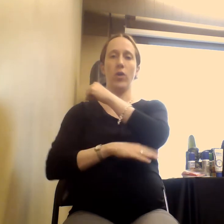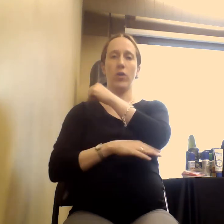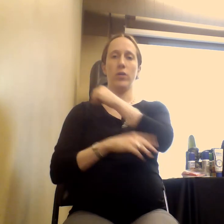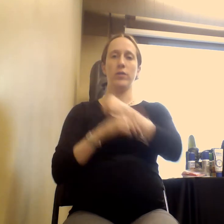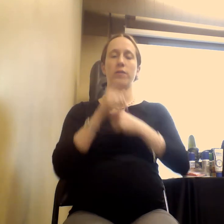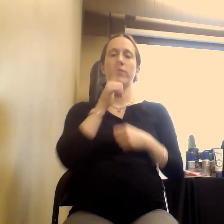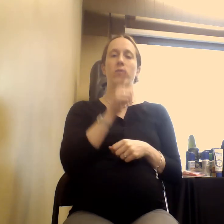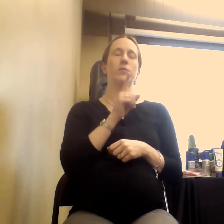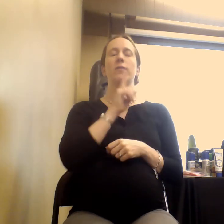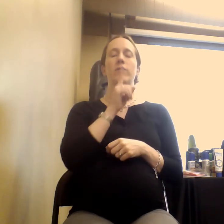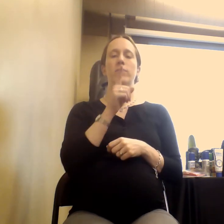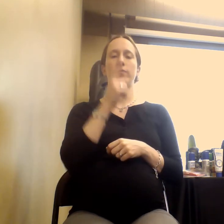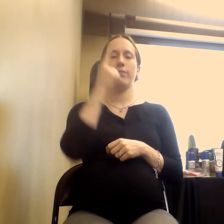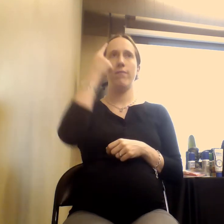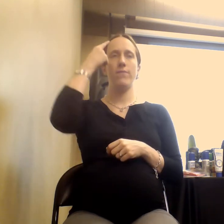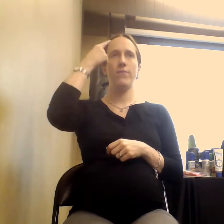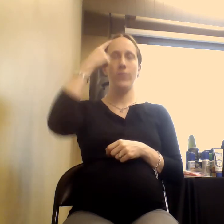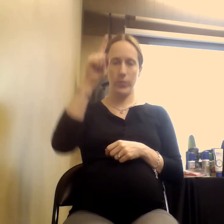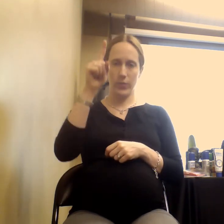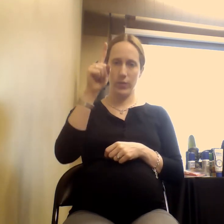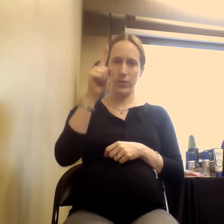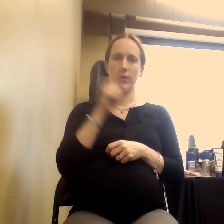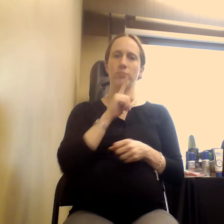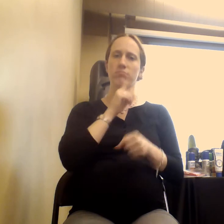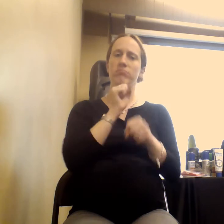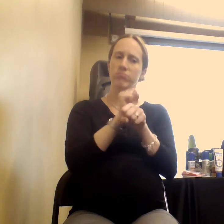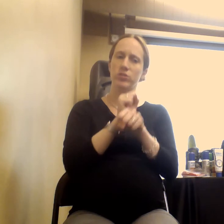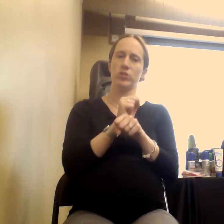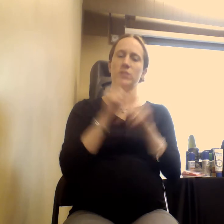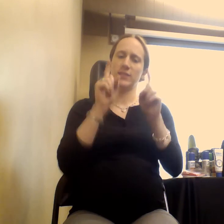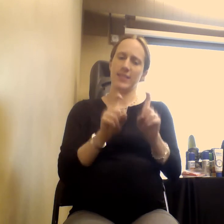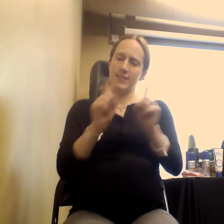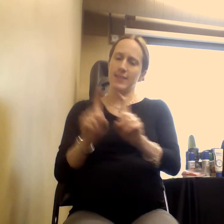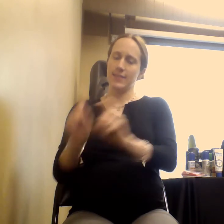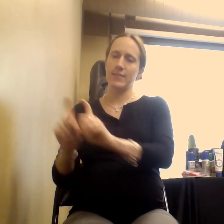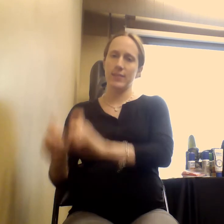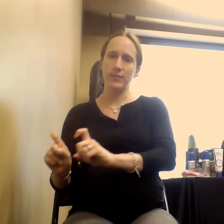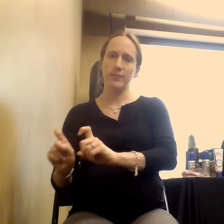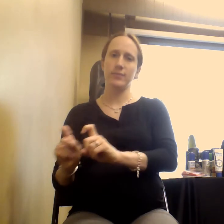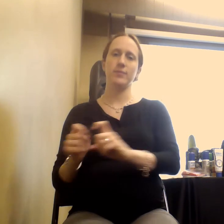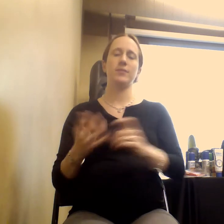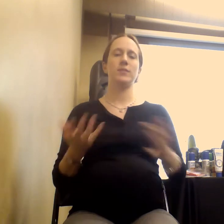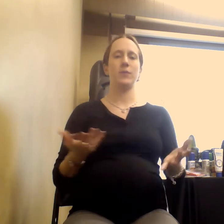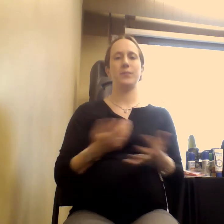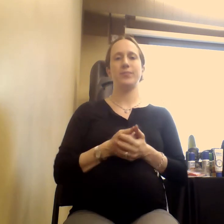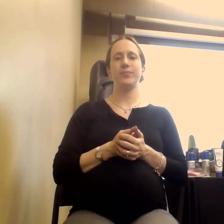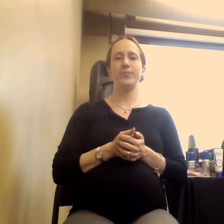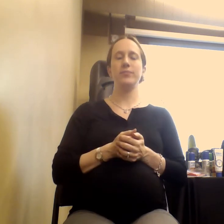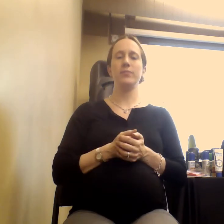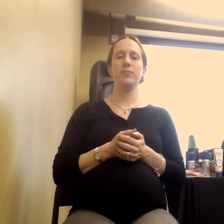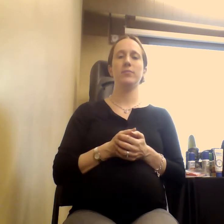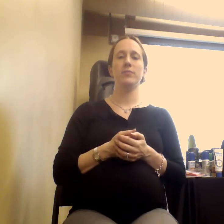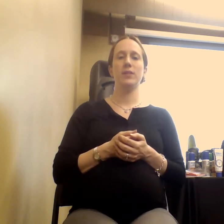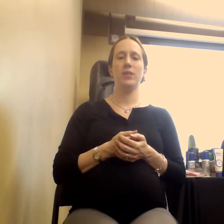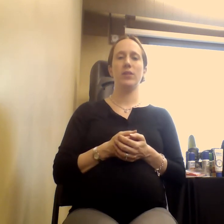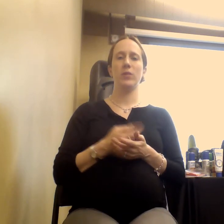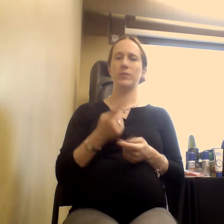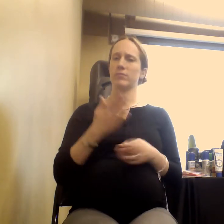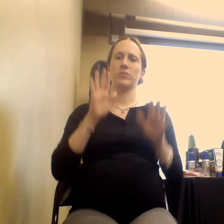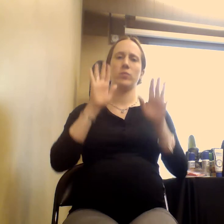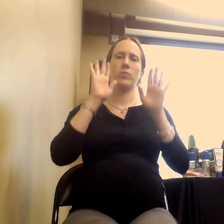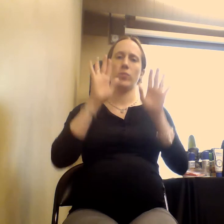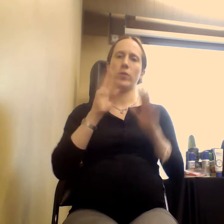us, hey man, that's you know, I love it, and I love you guys for doing it, but I feel guilty every time I take something back. You know where that goes? It goes